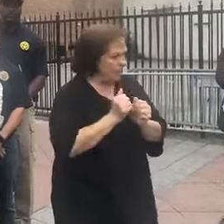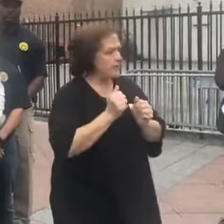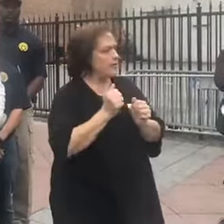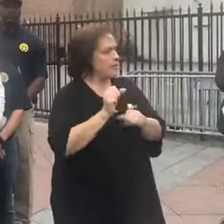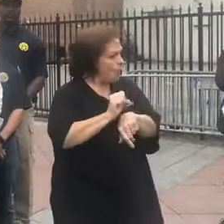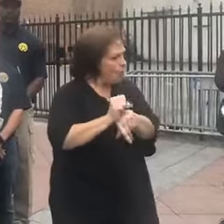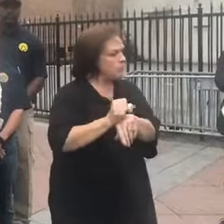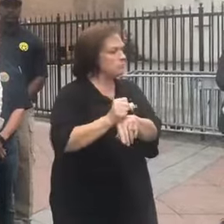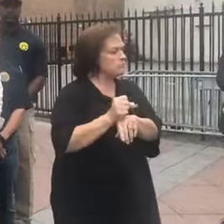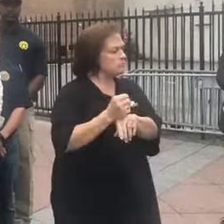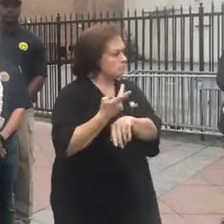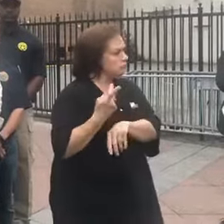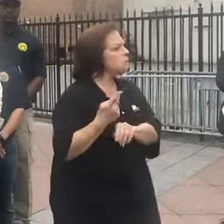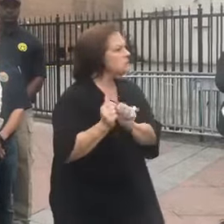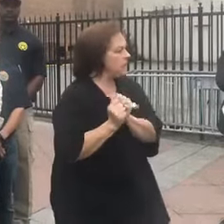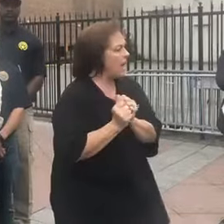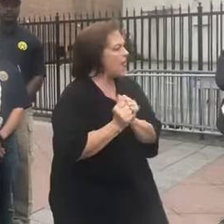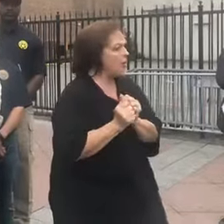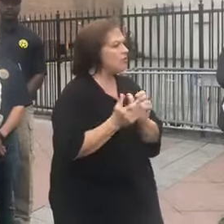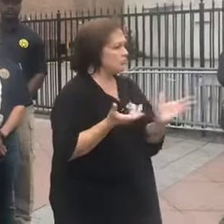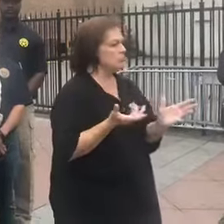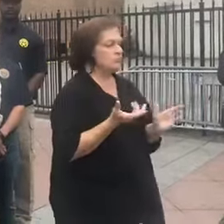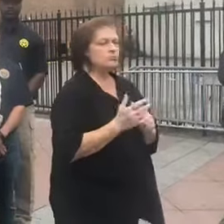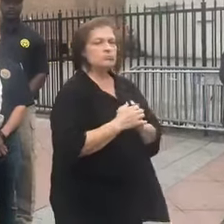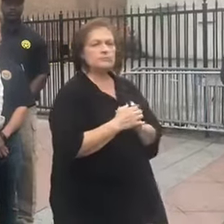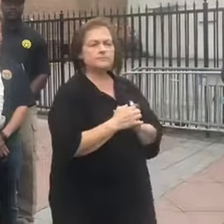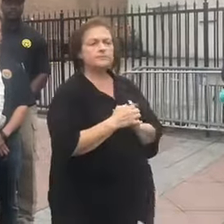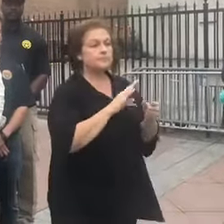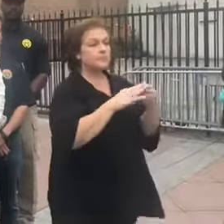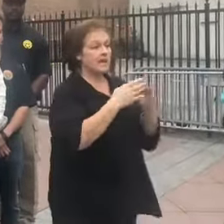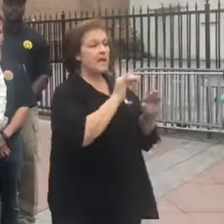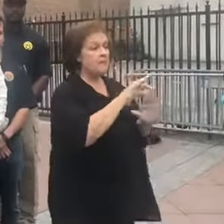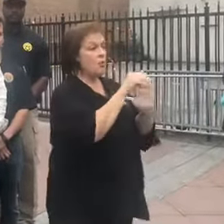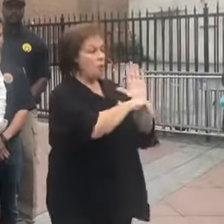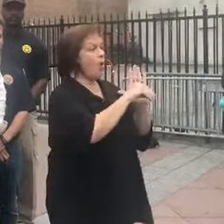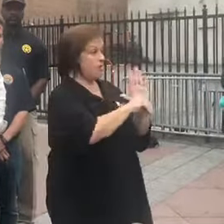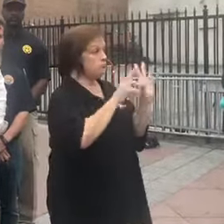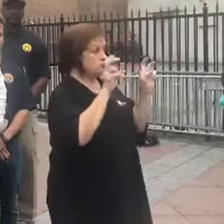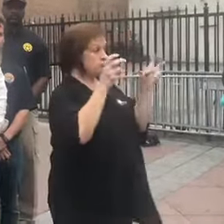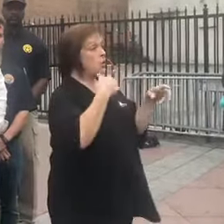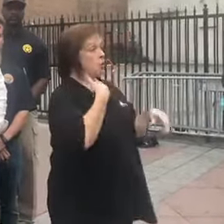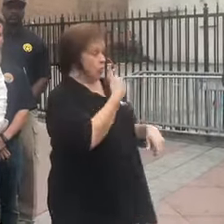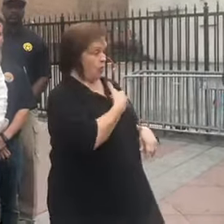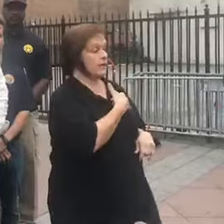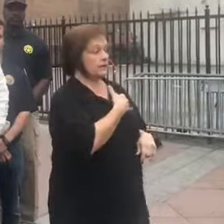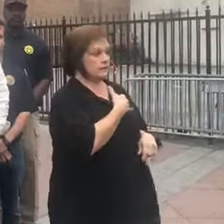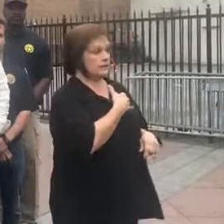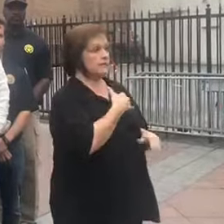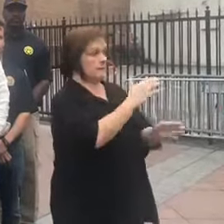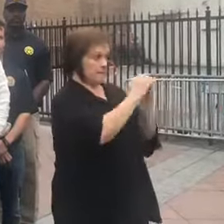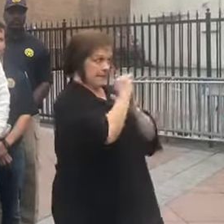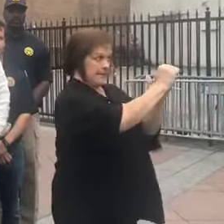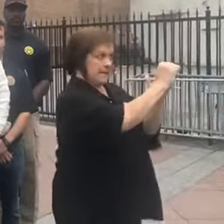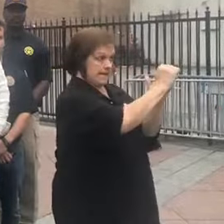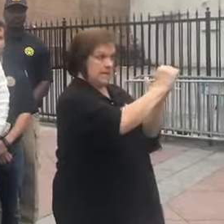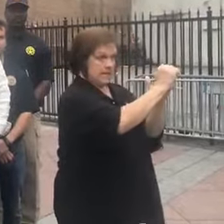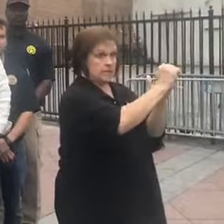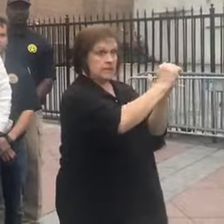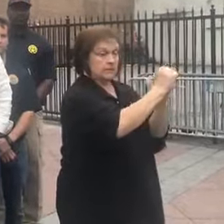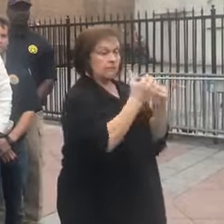with them. Partners in this investigation. But the city of New Orleans continues to be the lead right now under